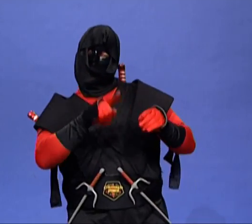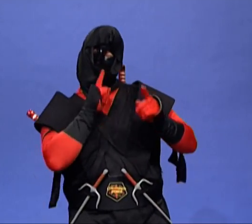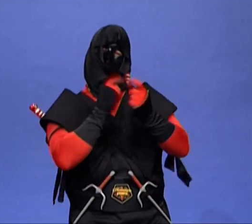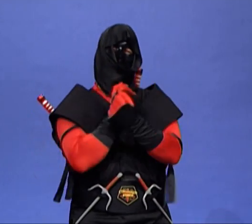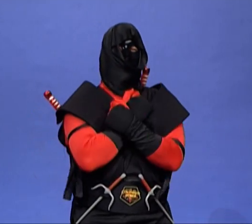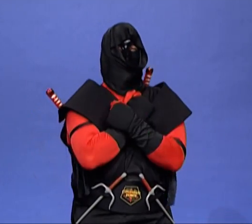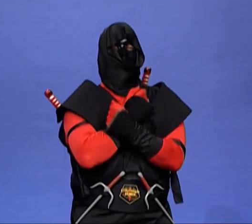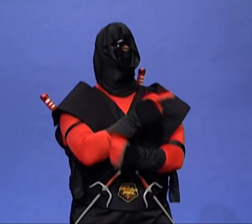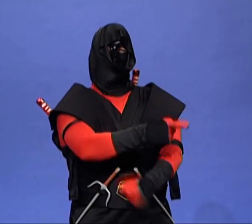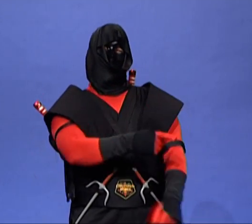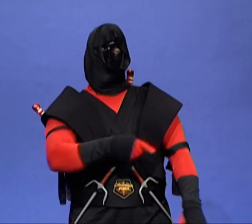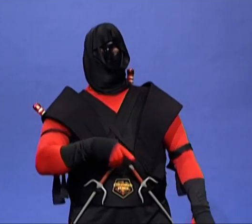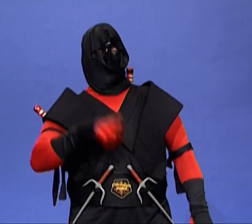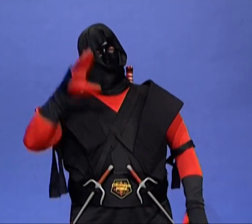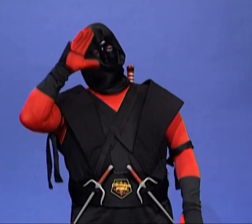And Max said no.